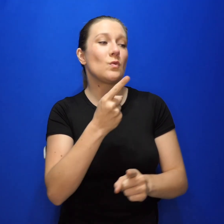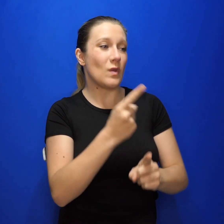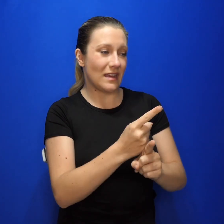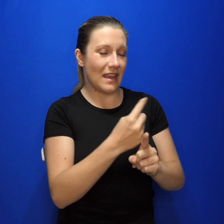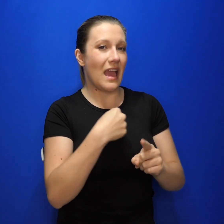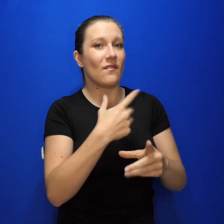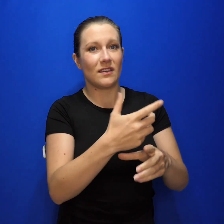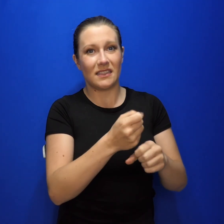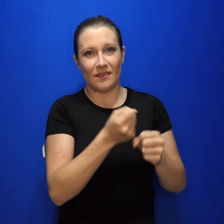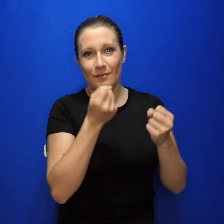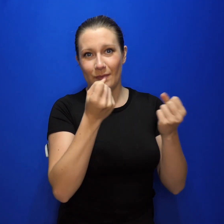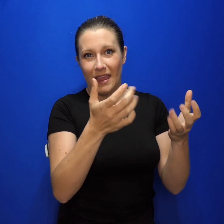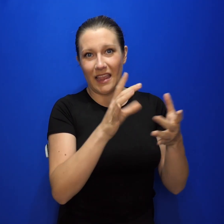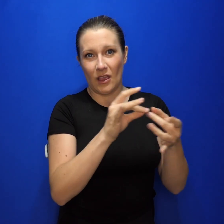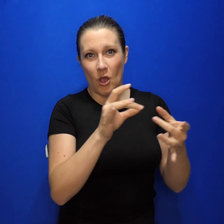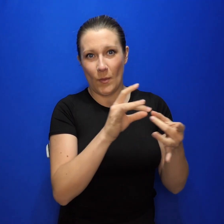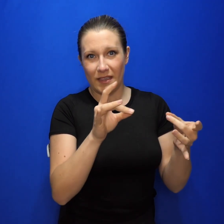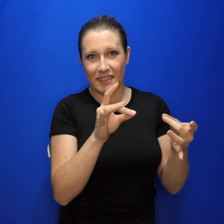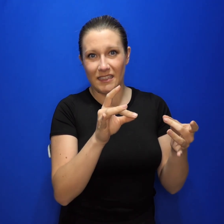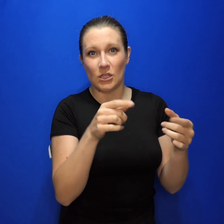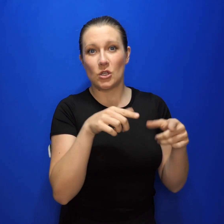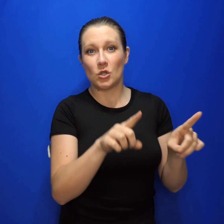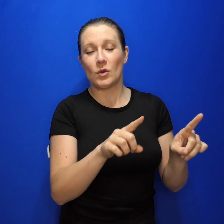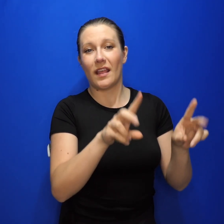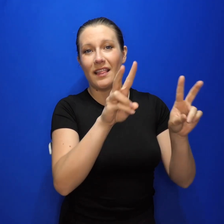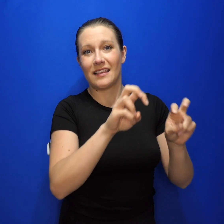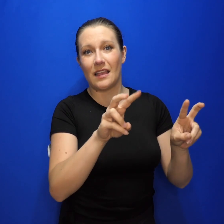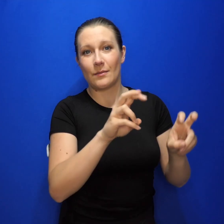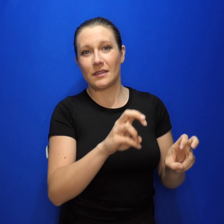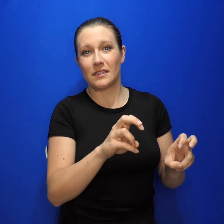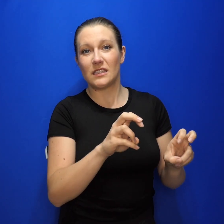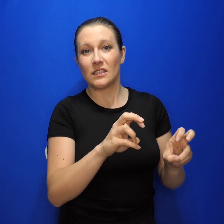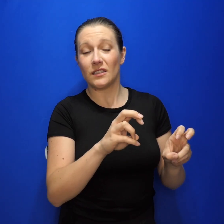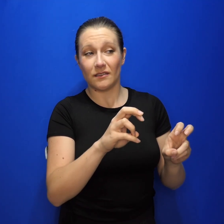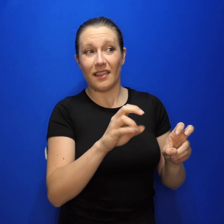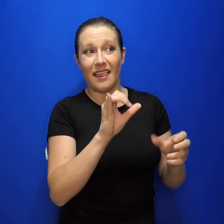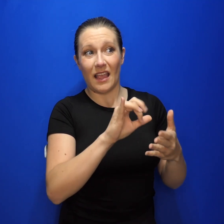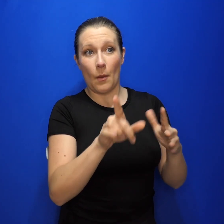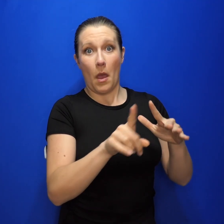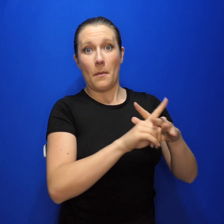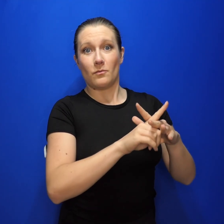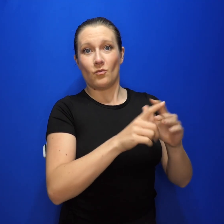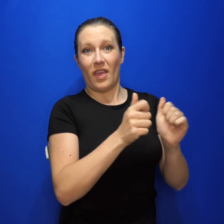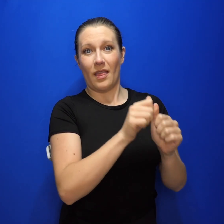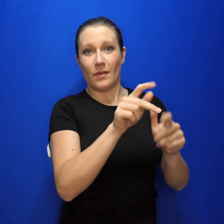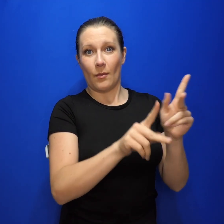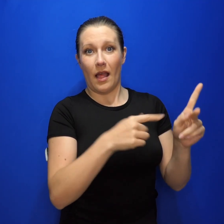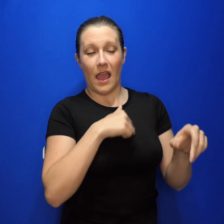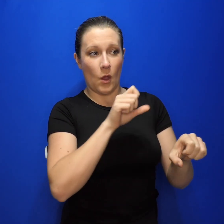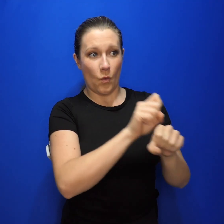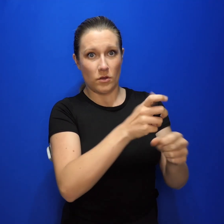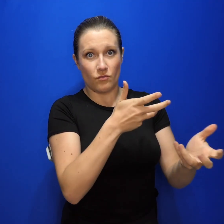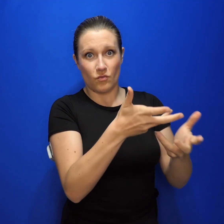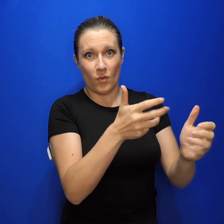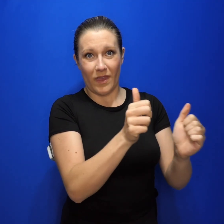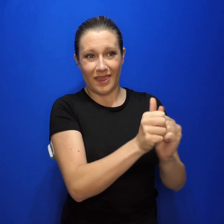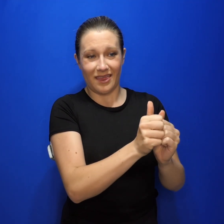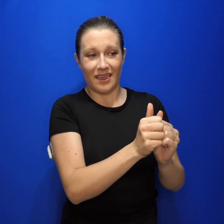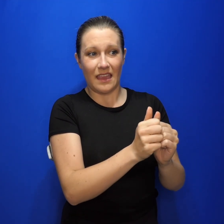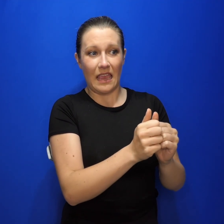multiple comments like that on the assessments that come in for the people that I get to work with. That's one of the big things. They're like, had